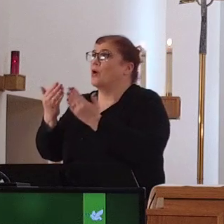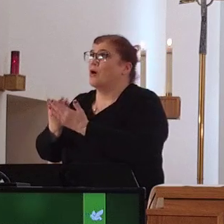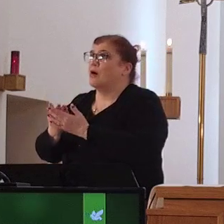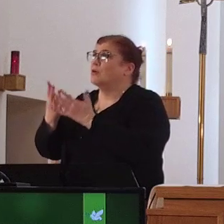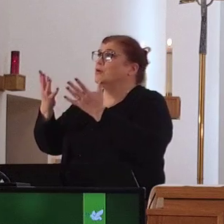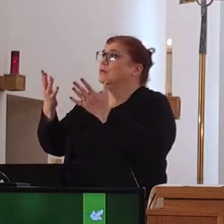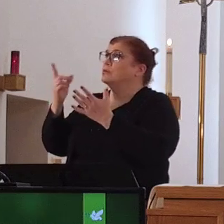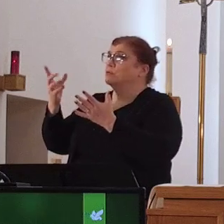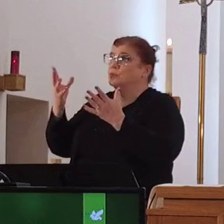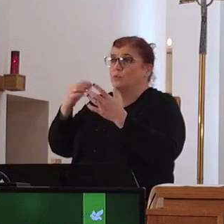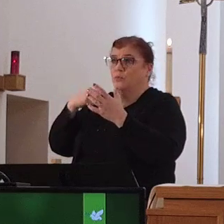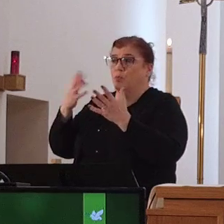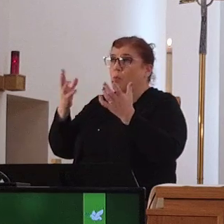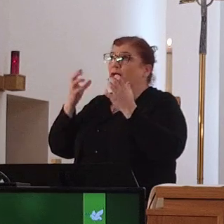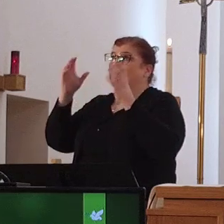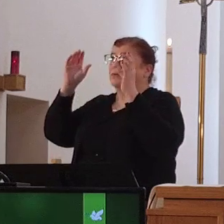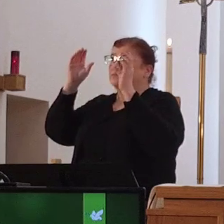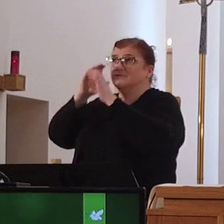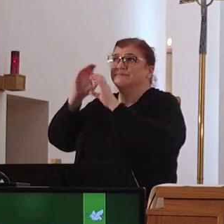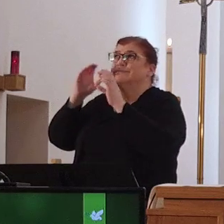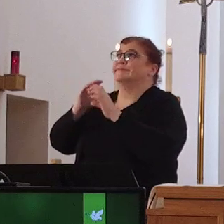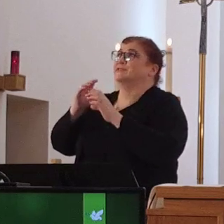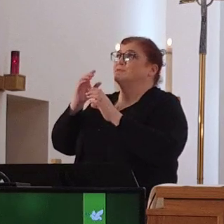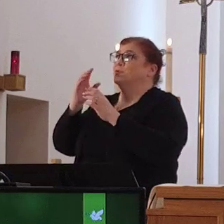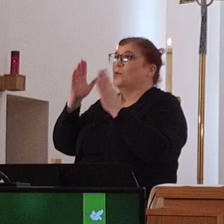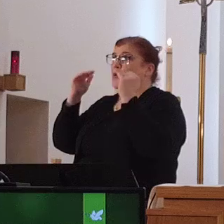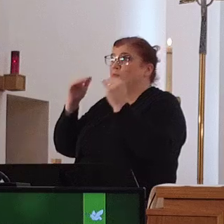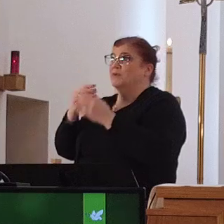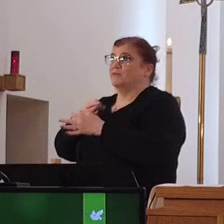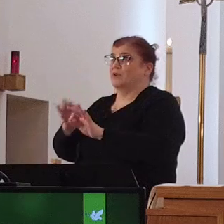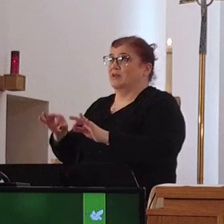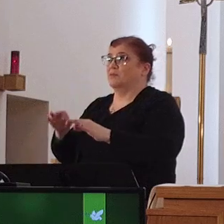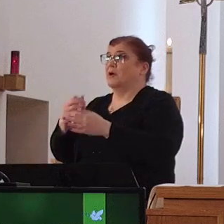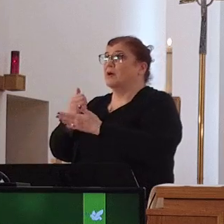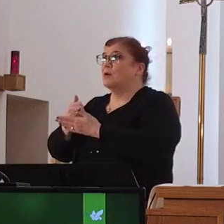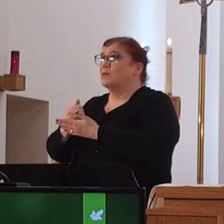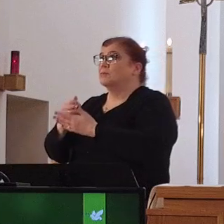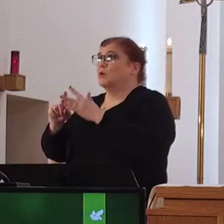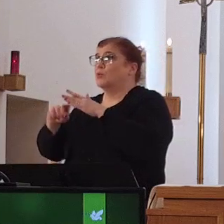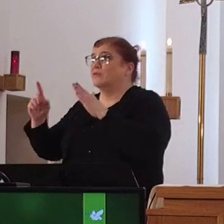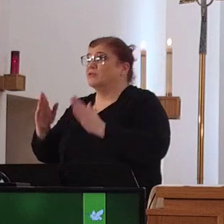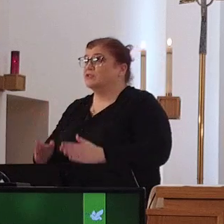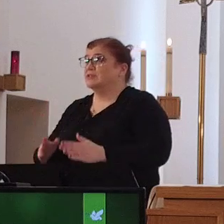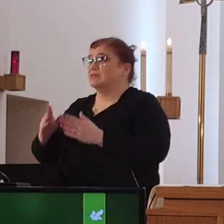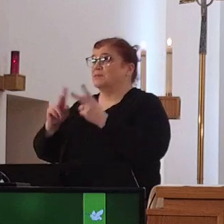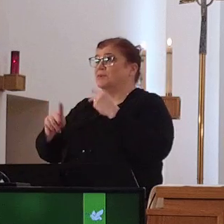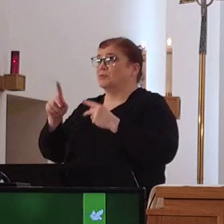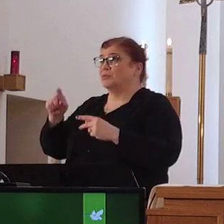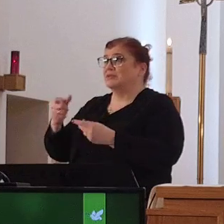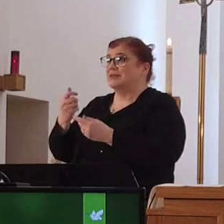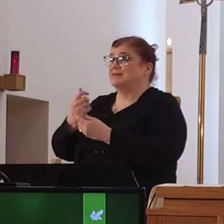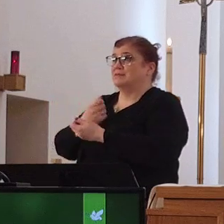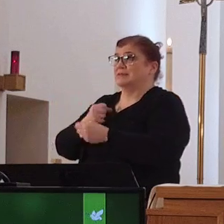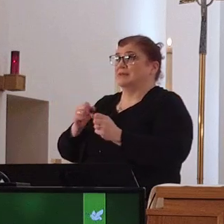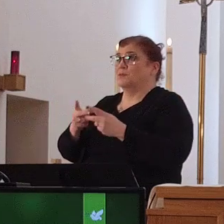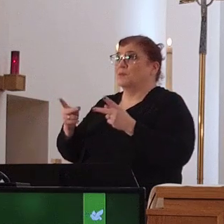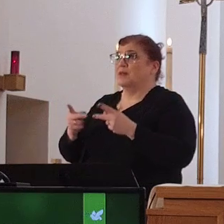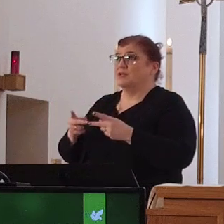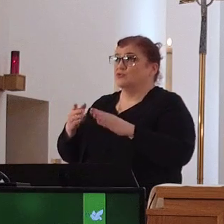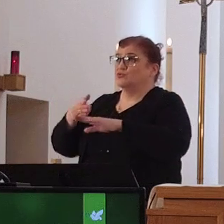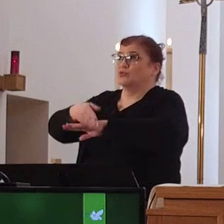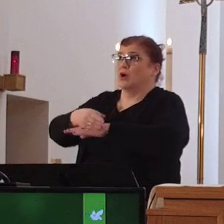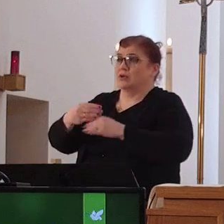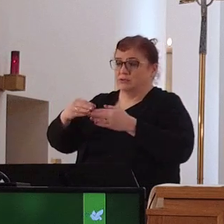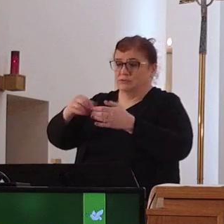and freedom. Accompany immigrants, refugees, and asylum seekers who cross borders to find